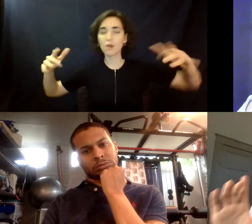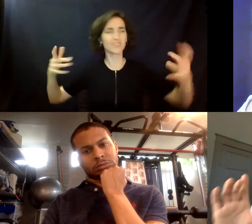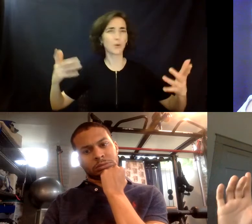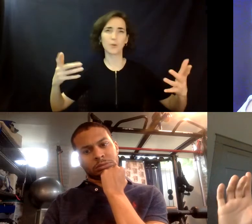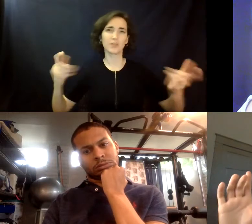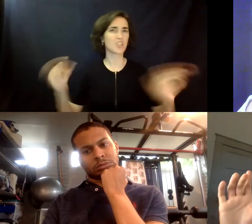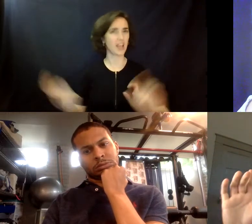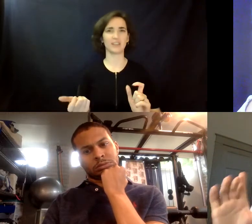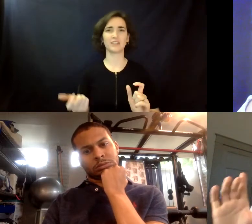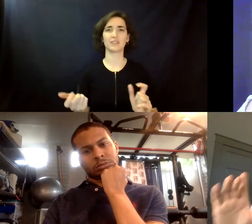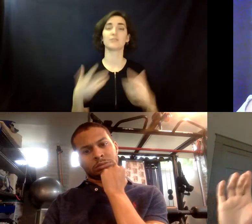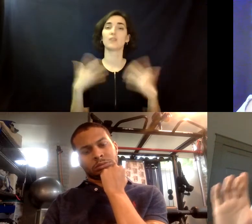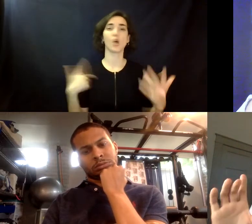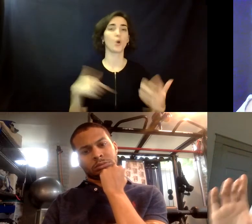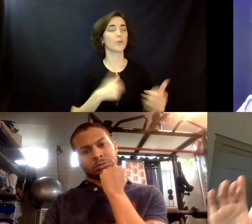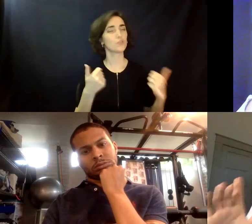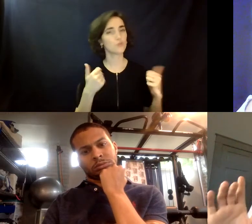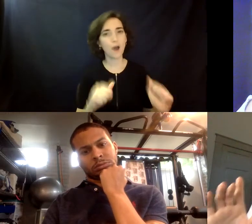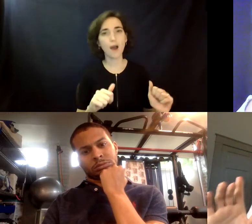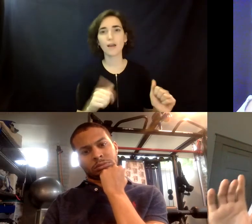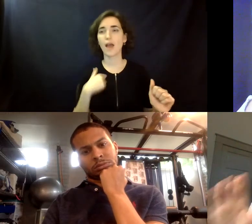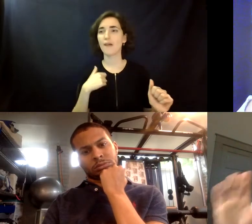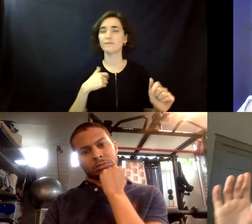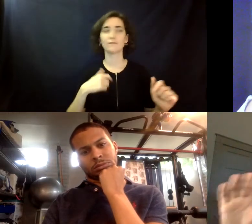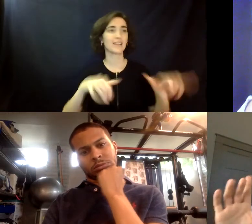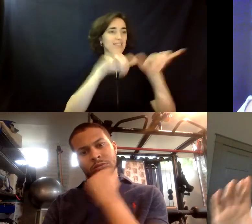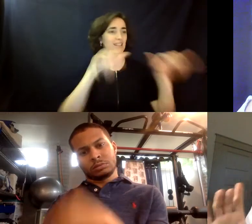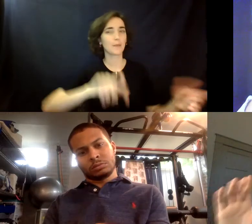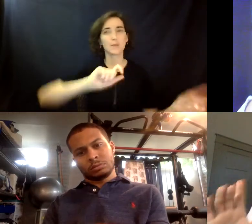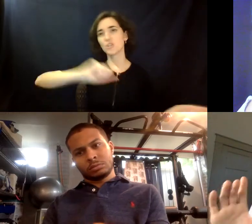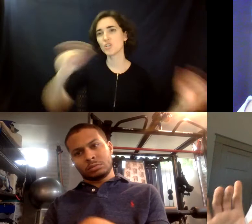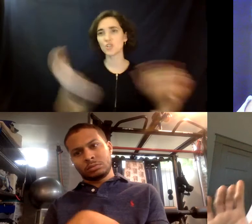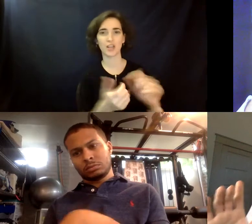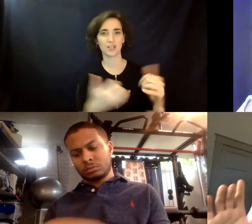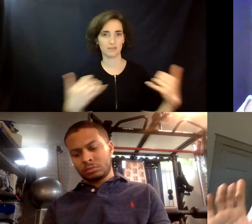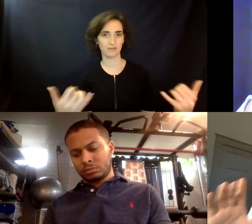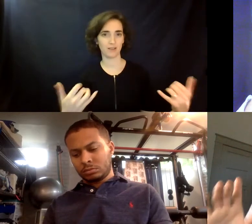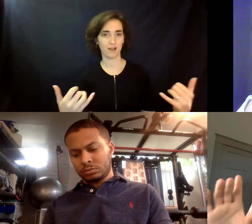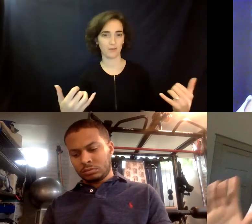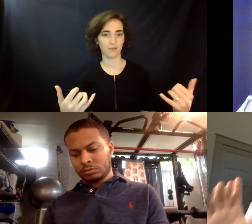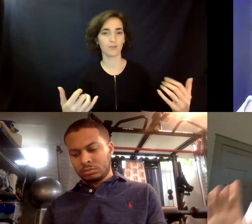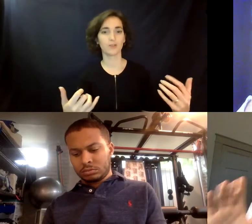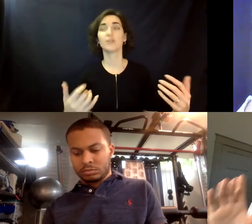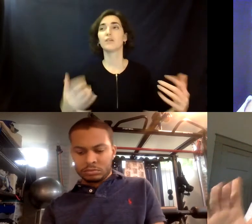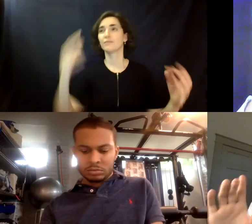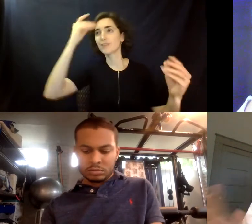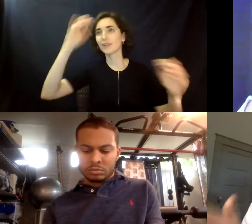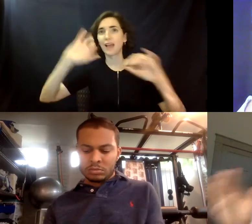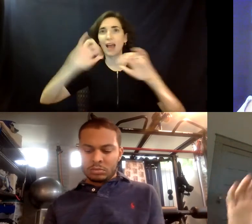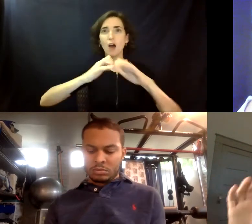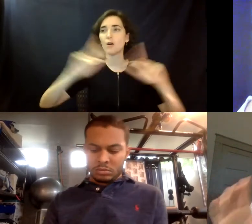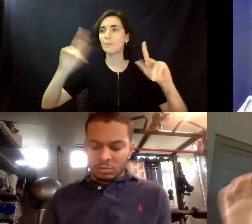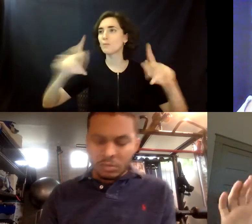trying to conduct a systemic overhaul, or analysis first, and then an overhaul of mobility in the whole area,